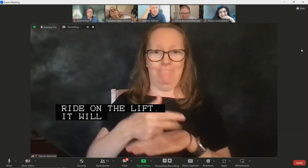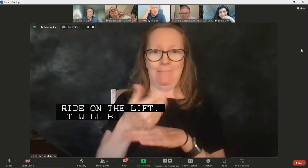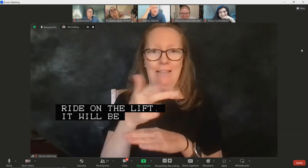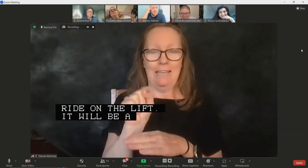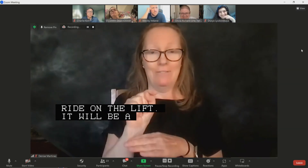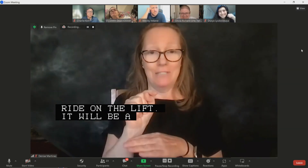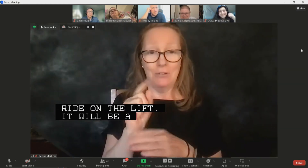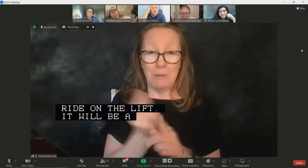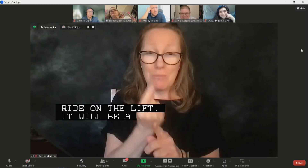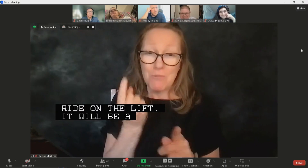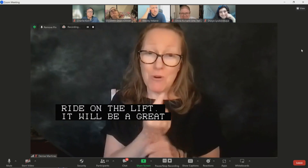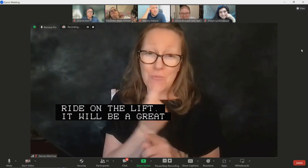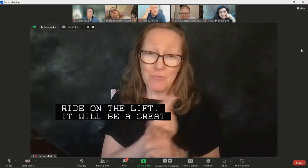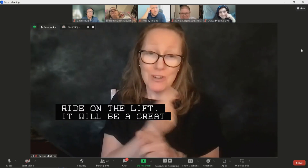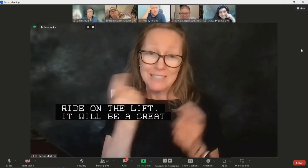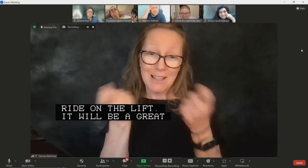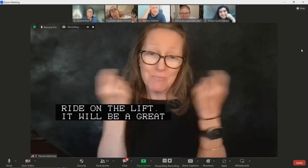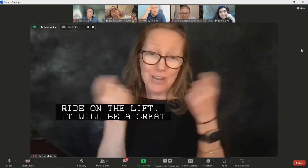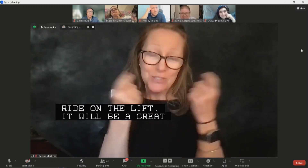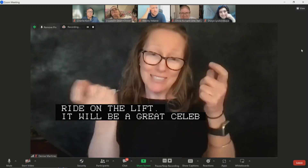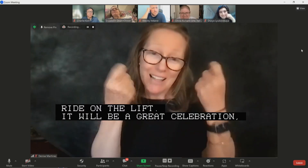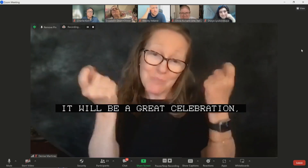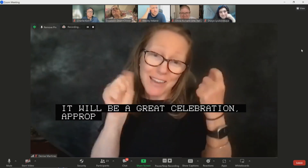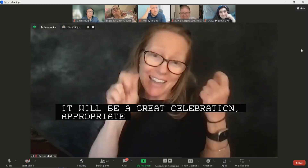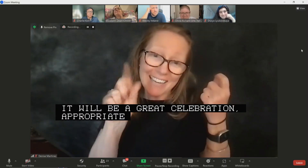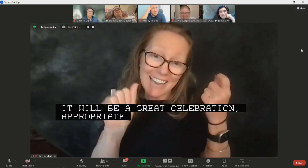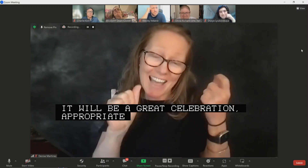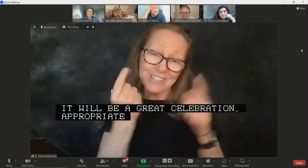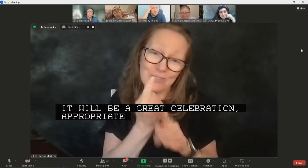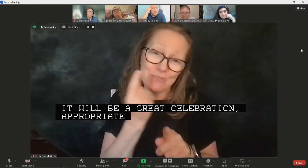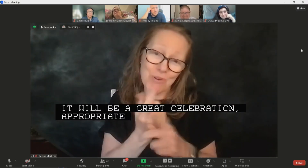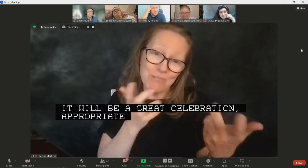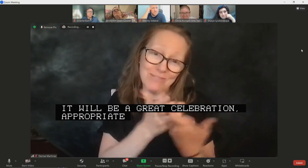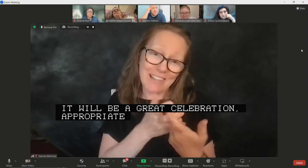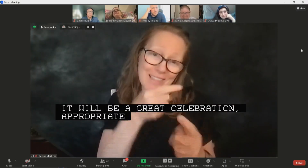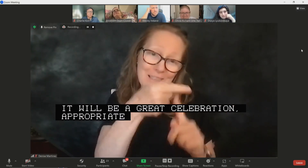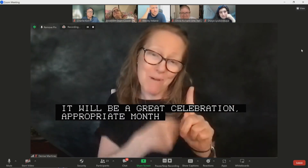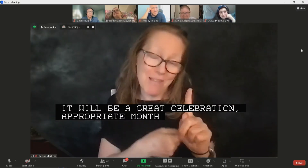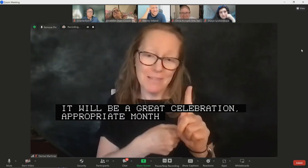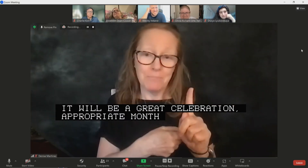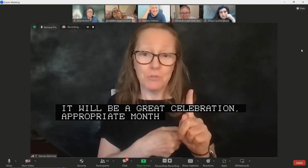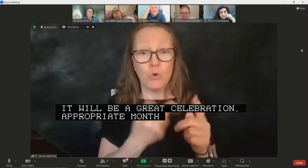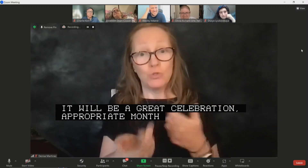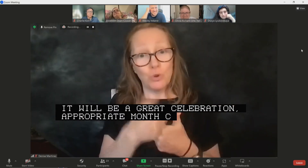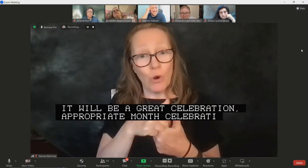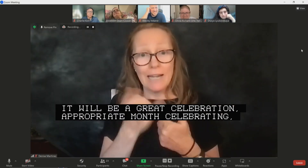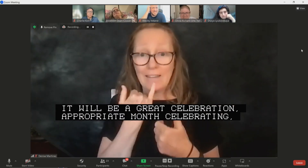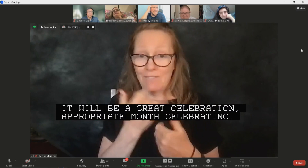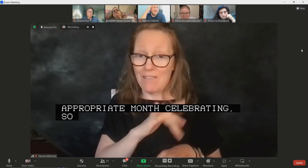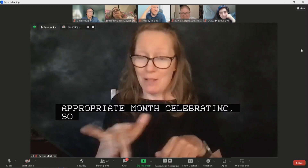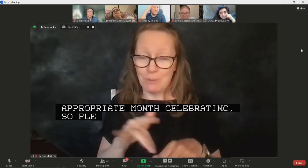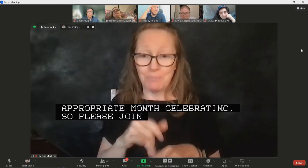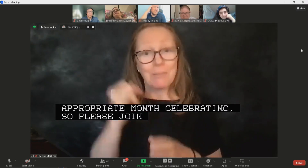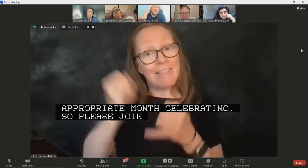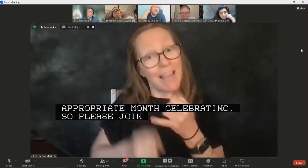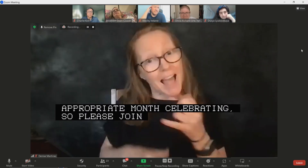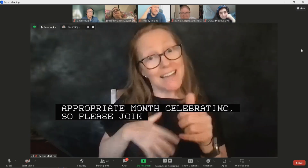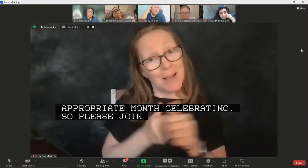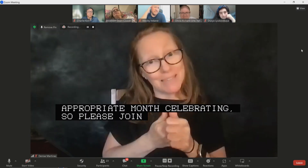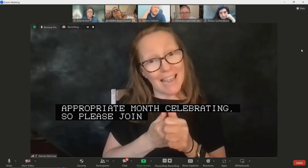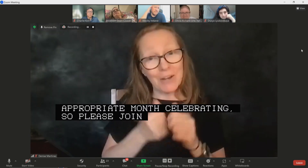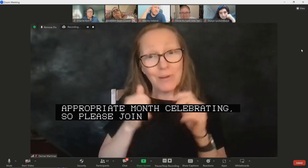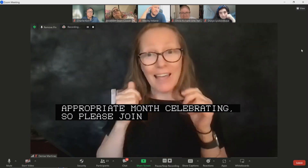we're celebrating the ADA. So please join us if you're available. And then my last update is that we have a new